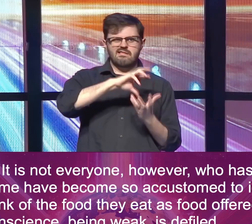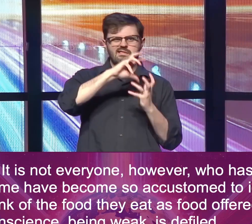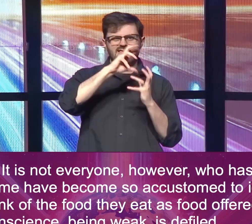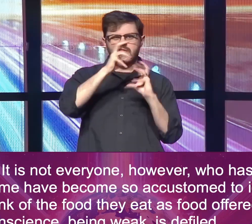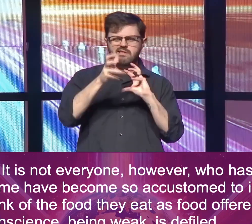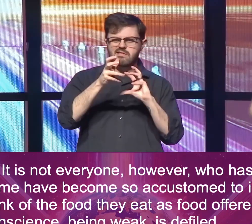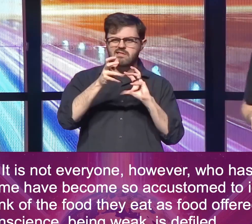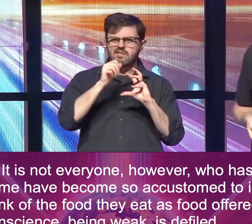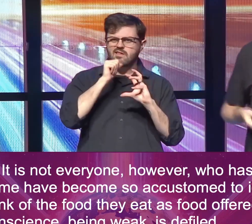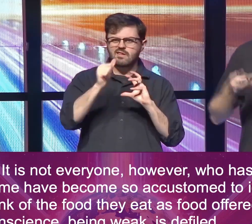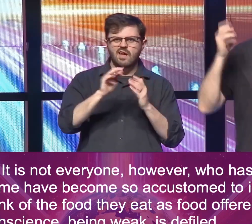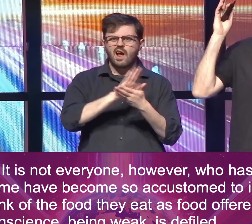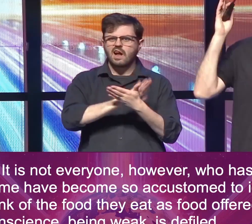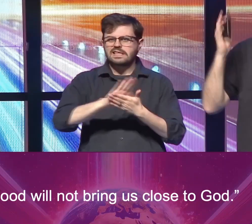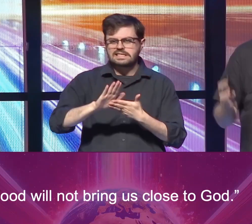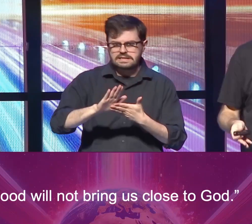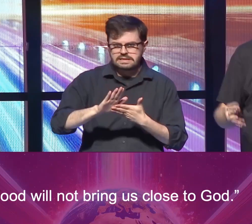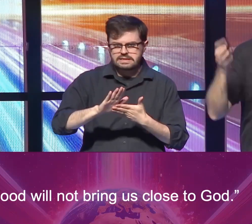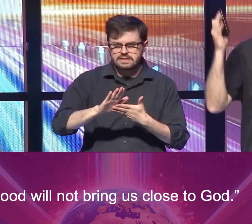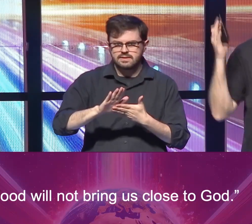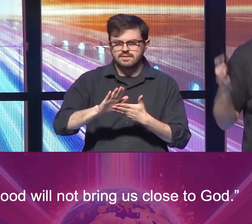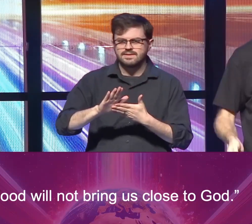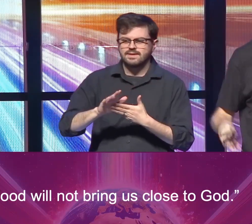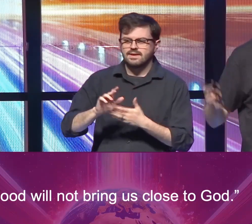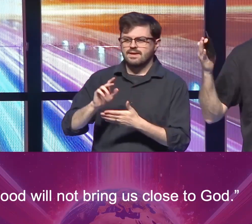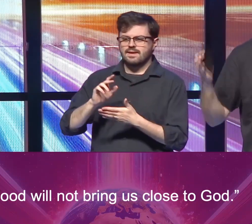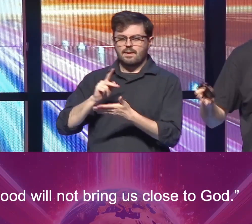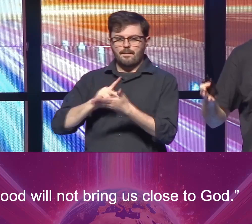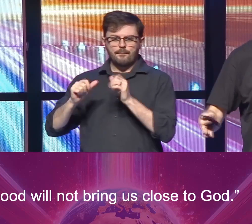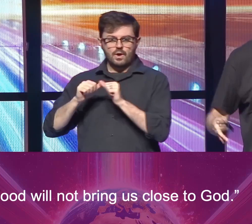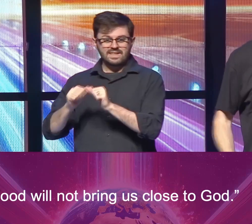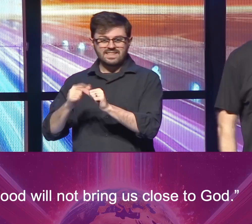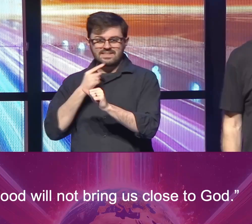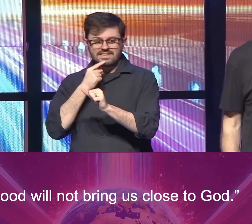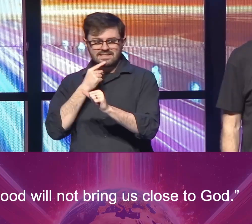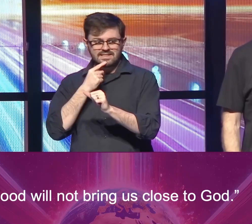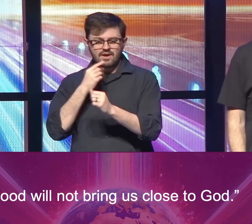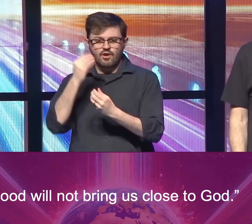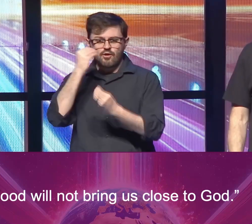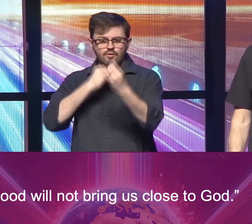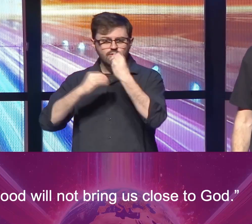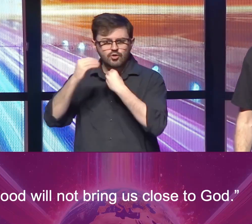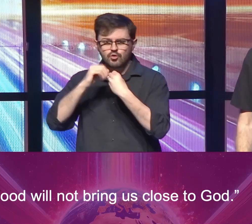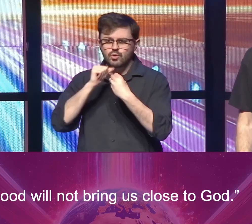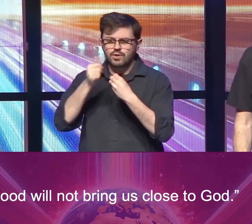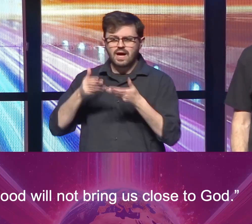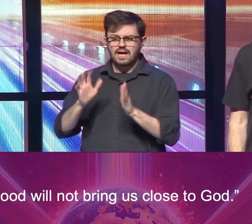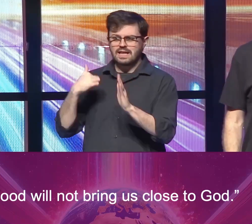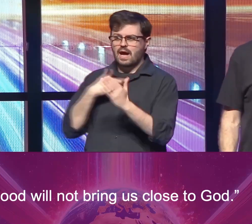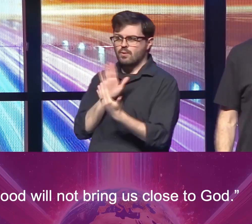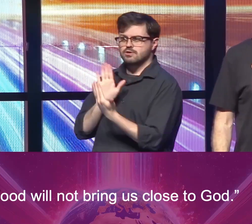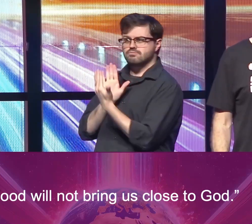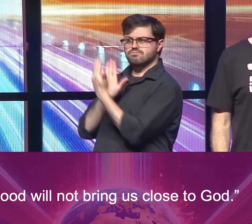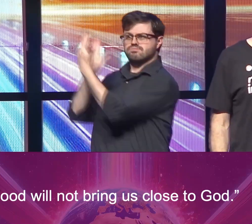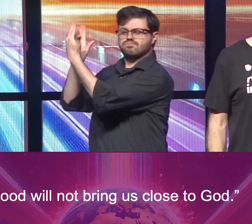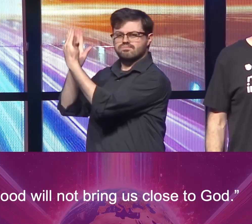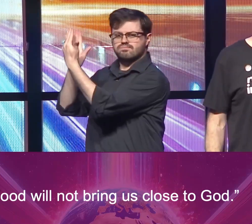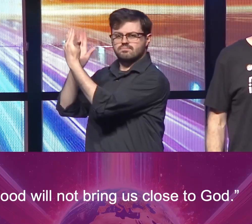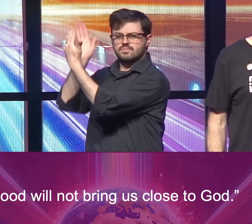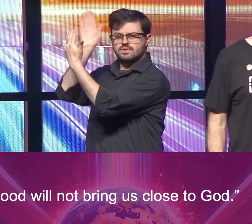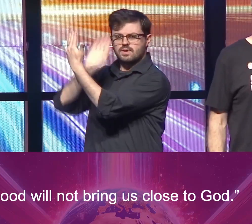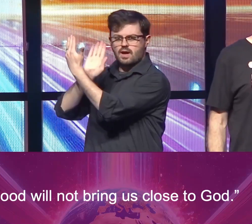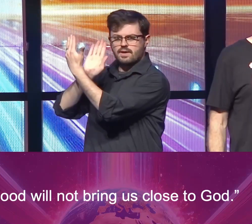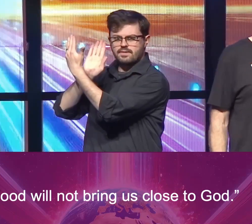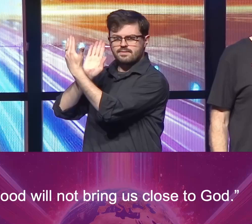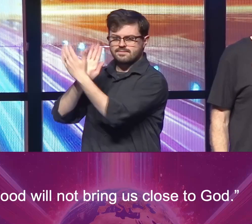unclean. And then Paul goes on and he says, food will not bring us closer to God. And to that, I would say Paul has never had a great